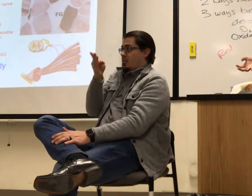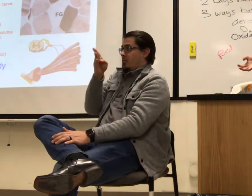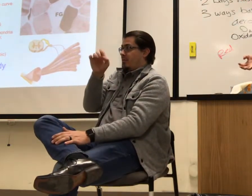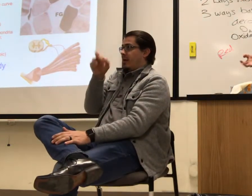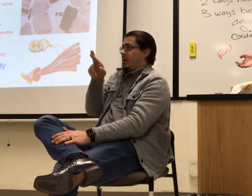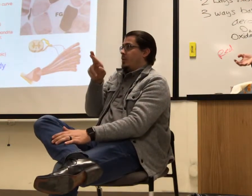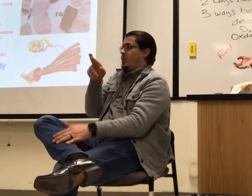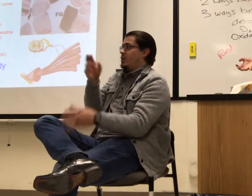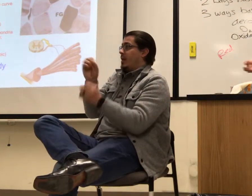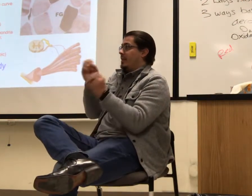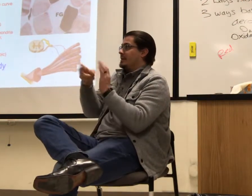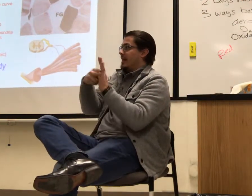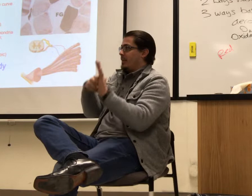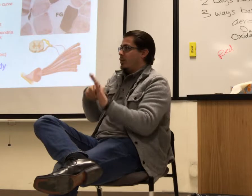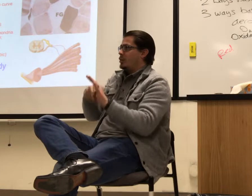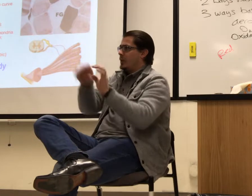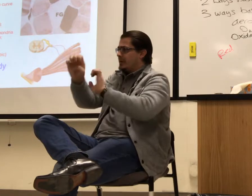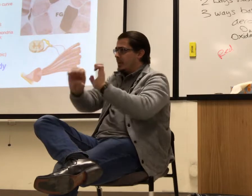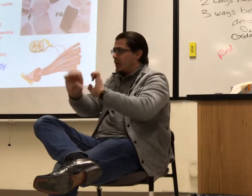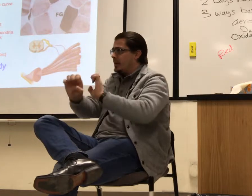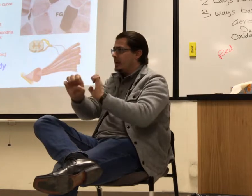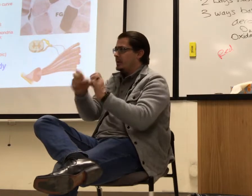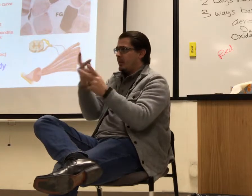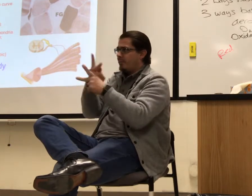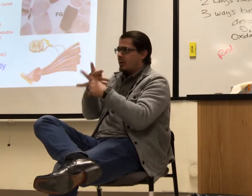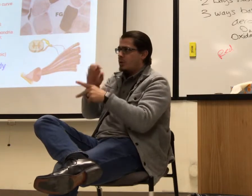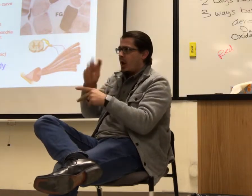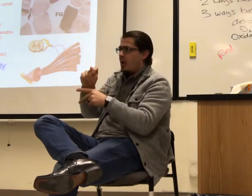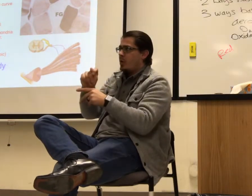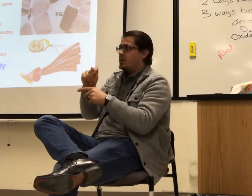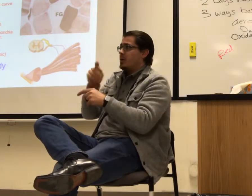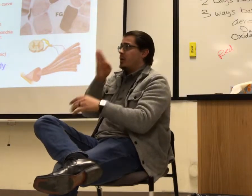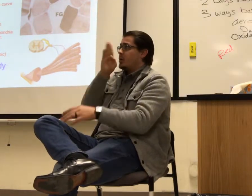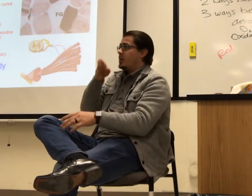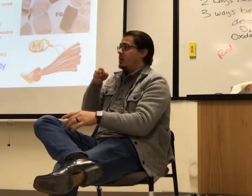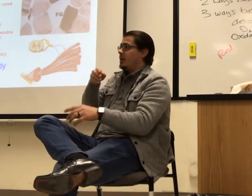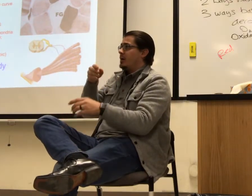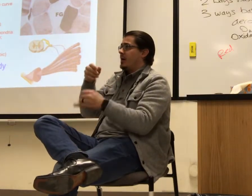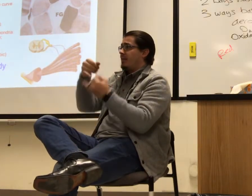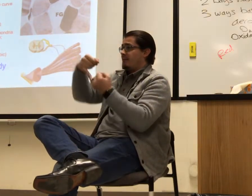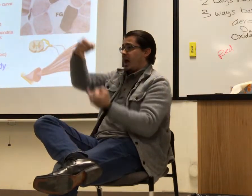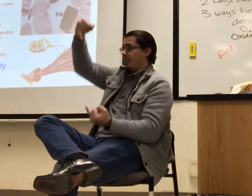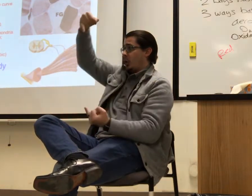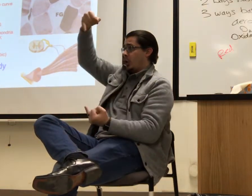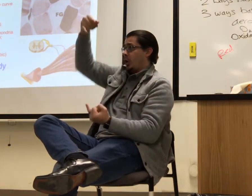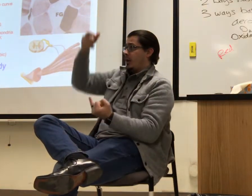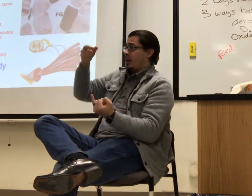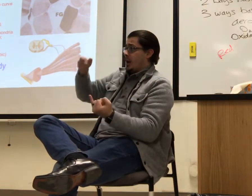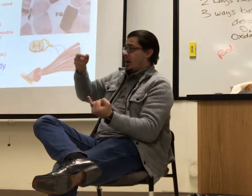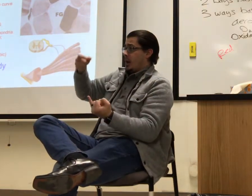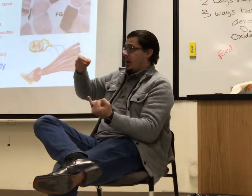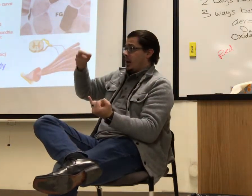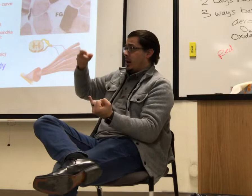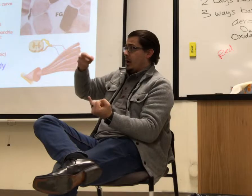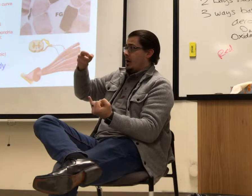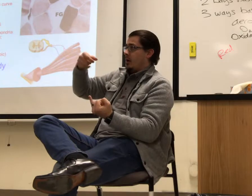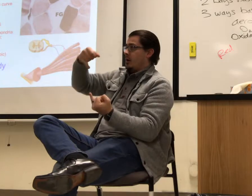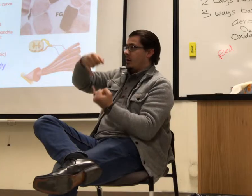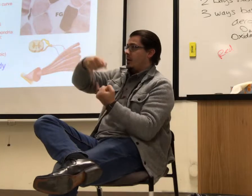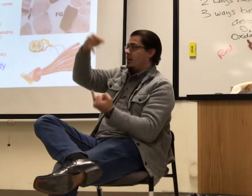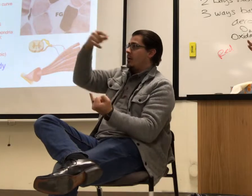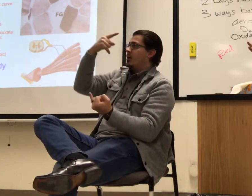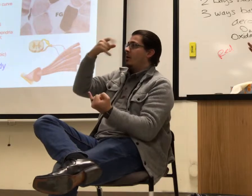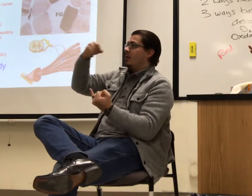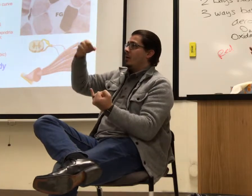Nothing's labeled. I mean, you have to do experiments to figure it out. So they literally twitch the fiber, and they just stimulate it for